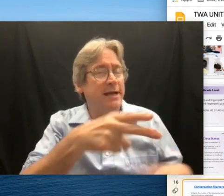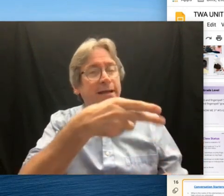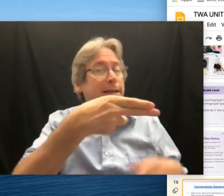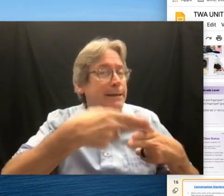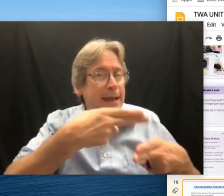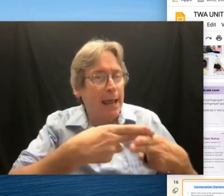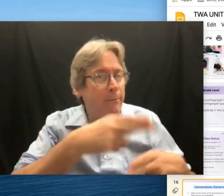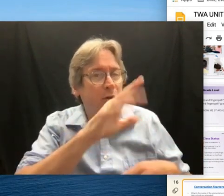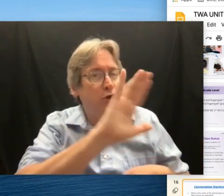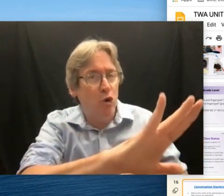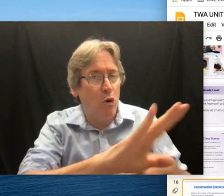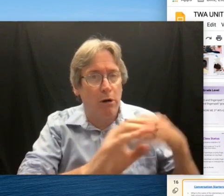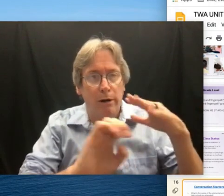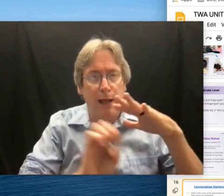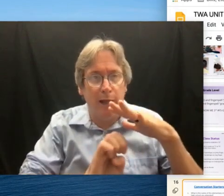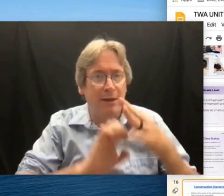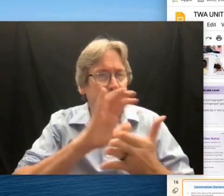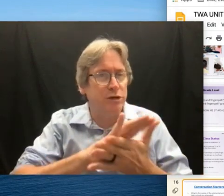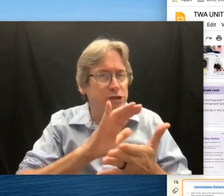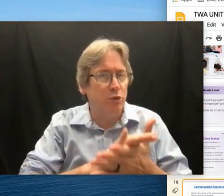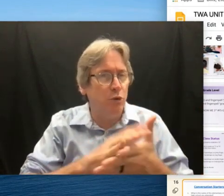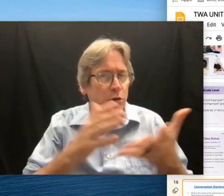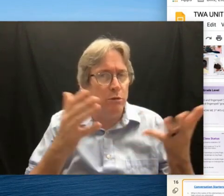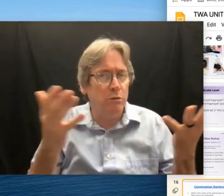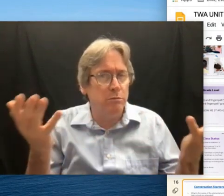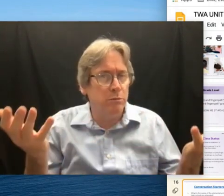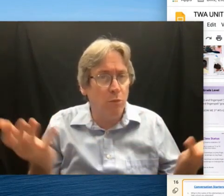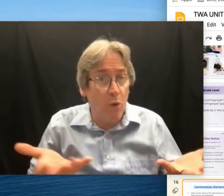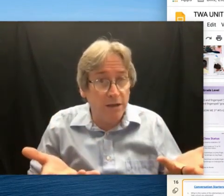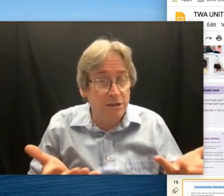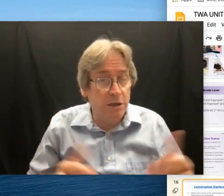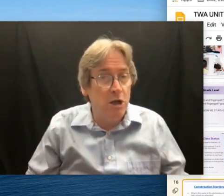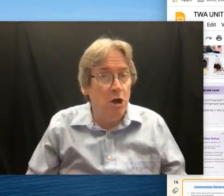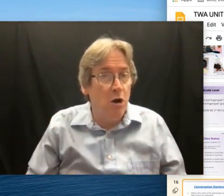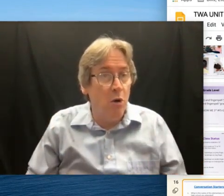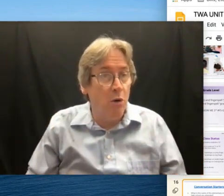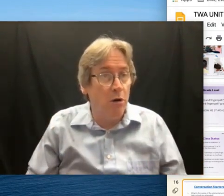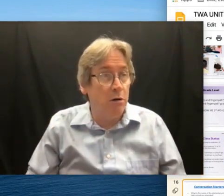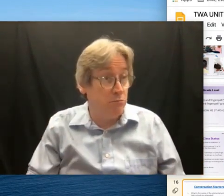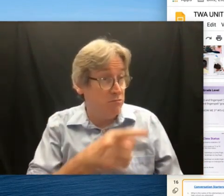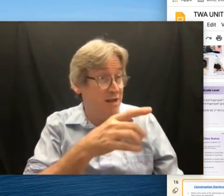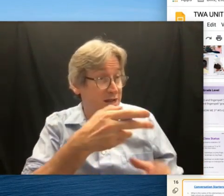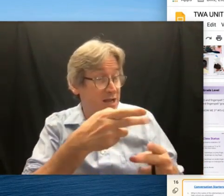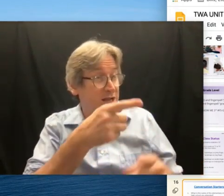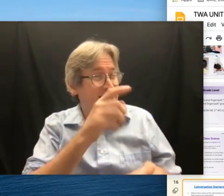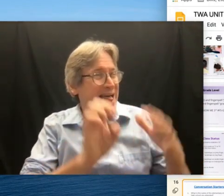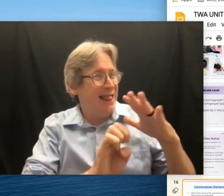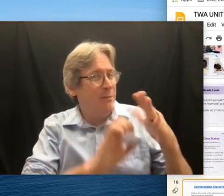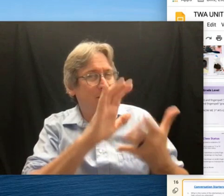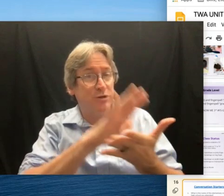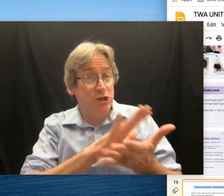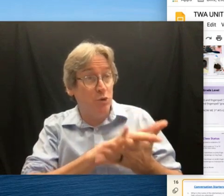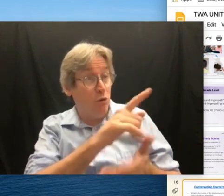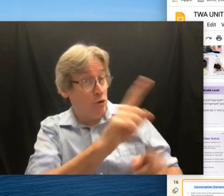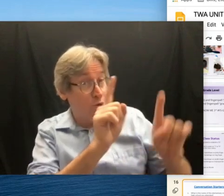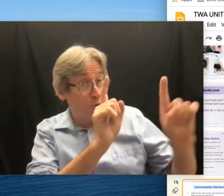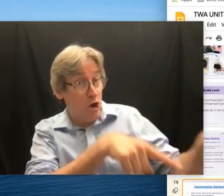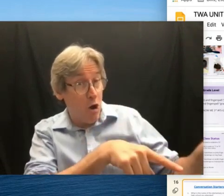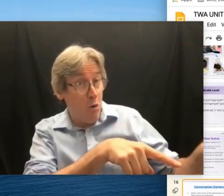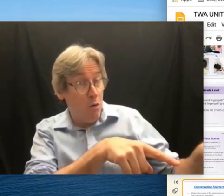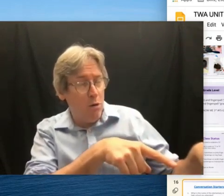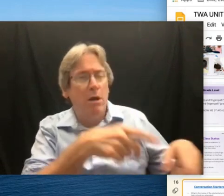so you could say like, name your elementary school what? Or elementary